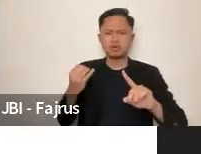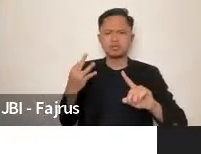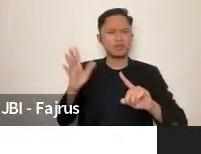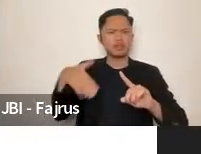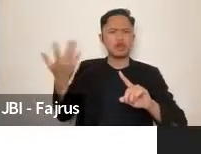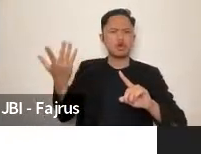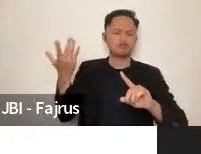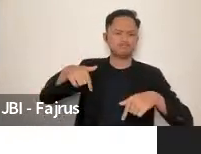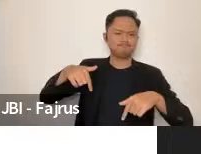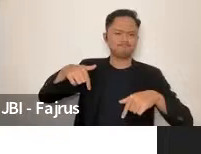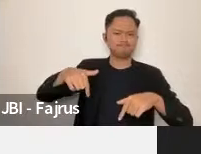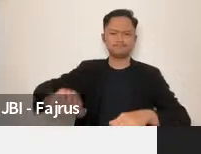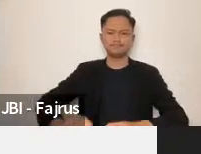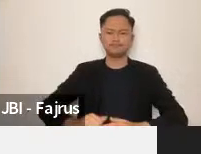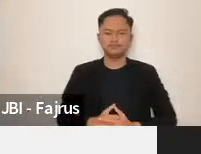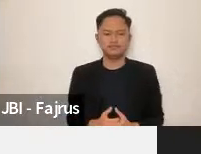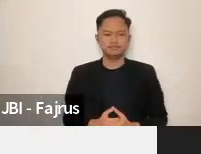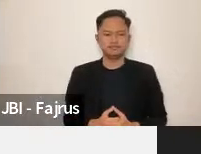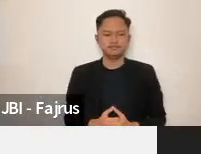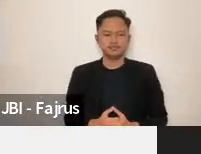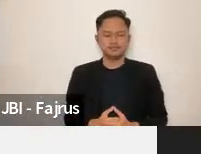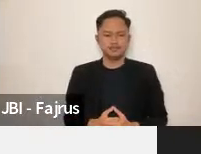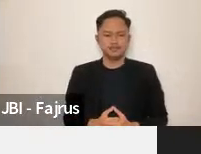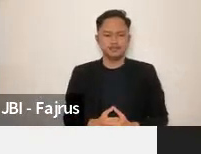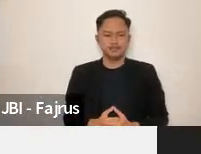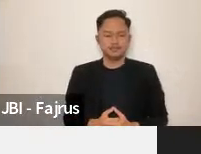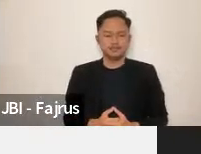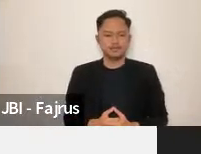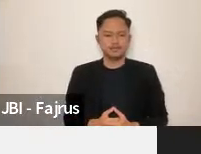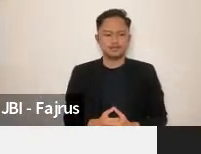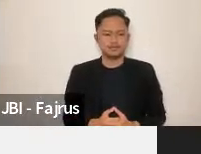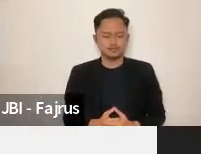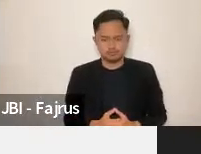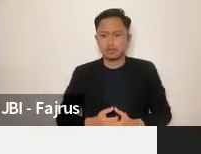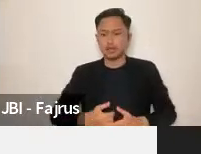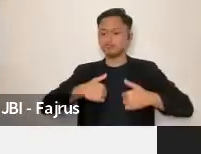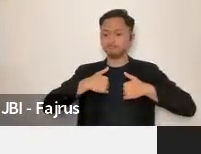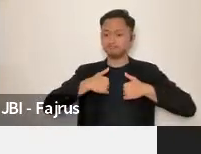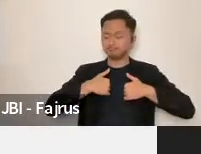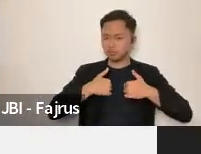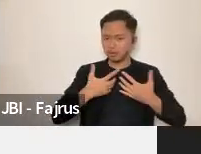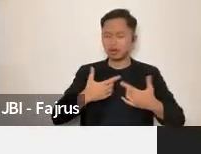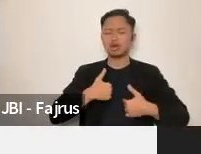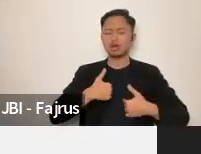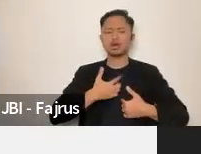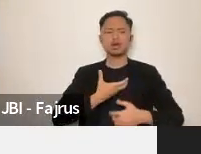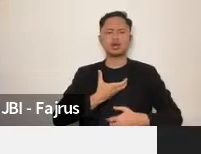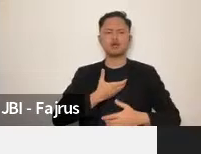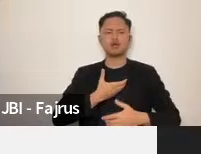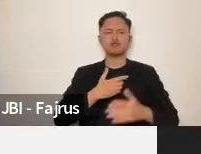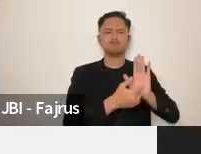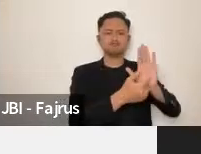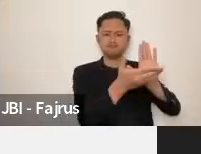up. I will briefly go a little bit into the data. I'm aware of time a little bit. So